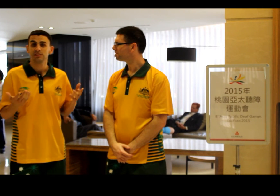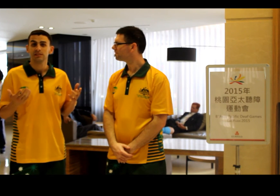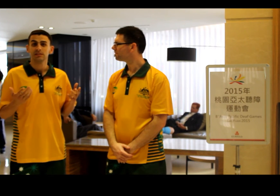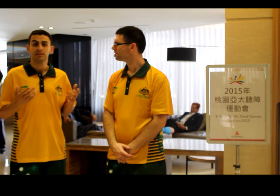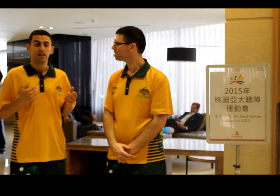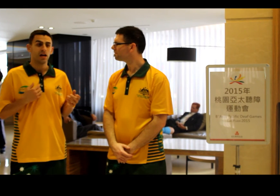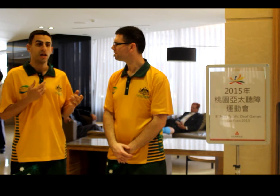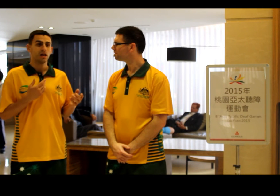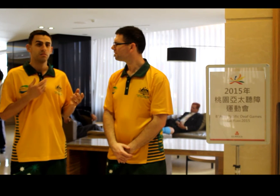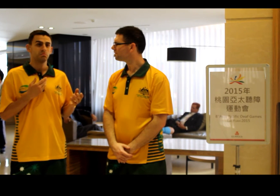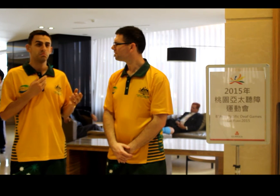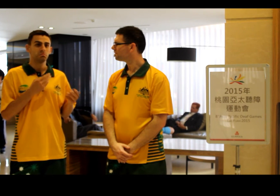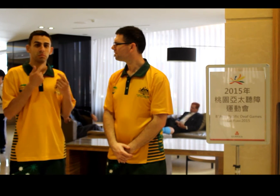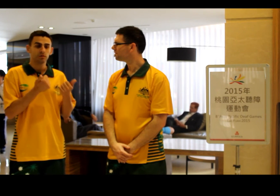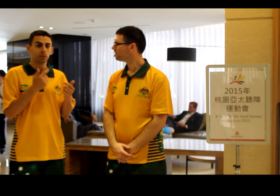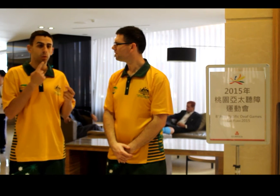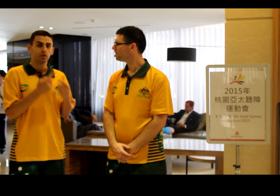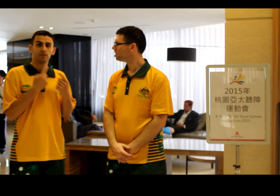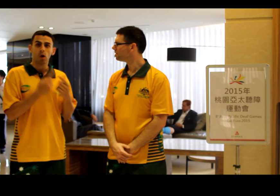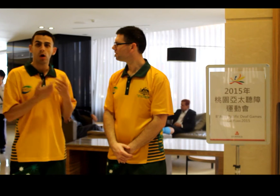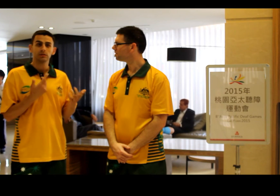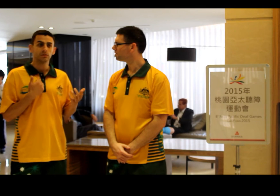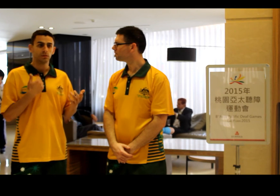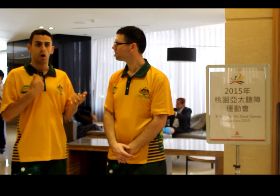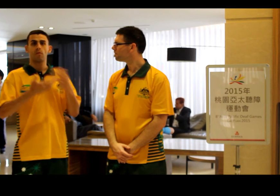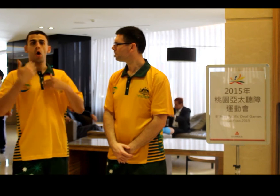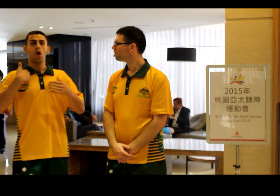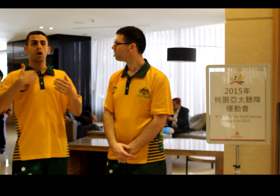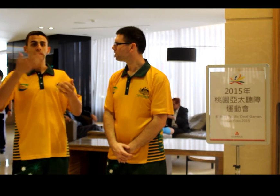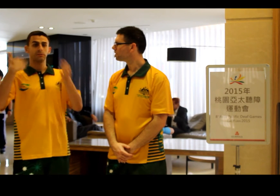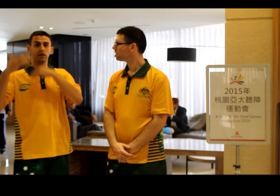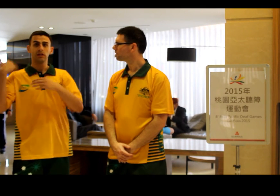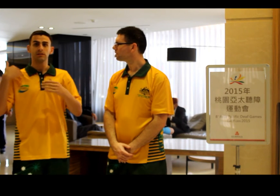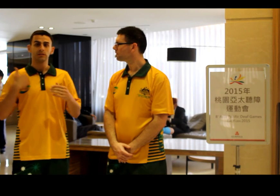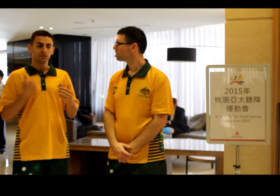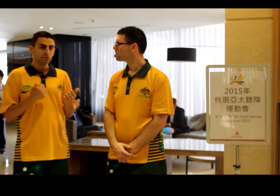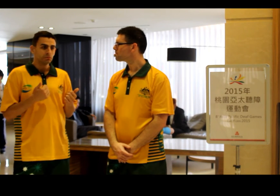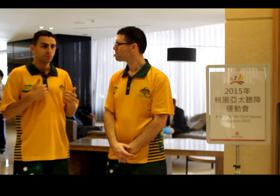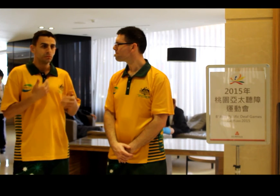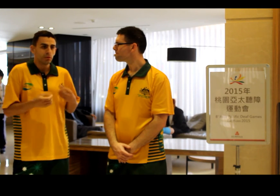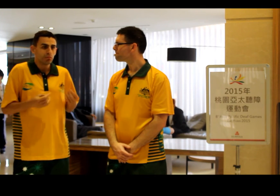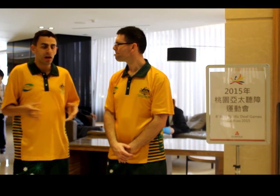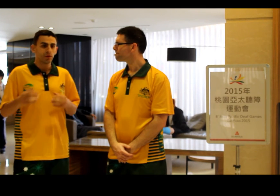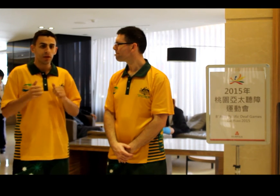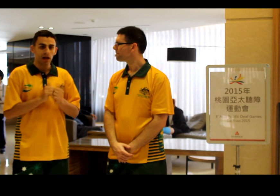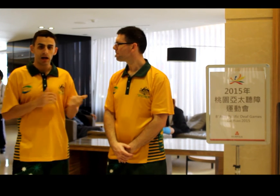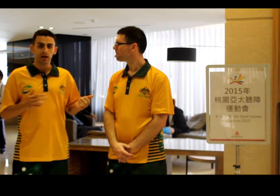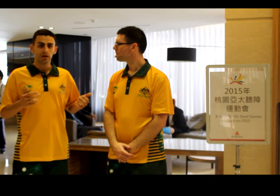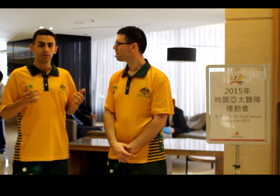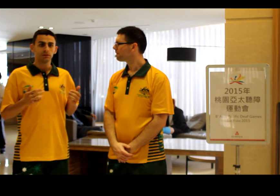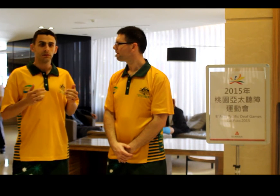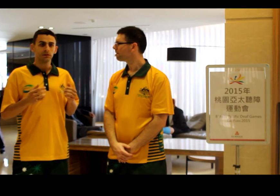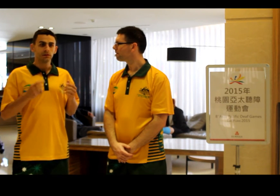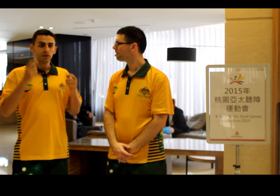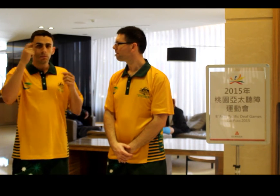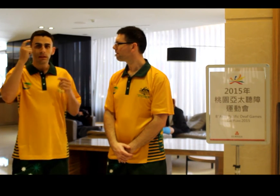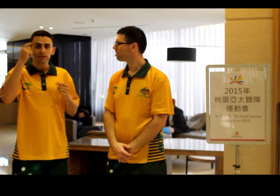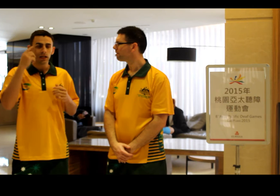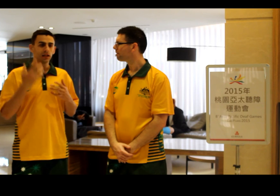are in athletics, new faces that I'm meeting, being able to provide advice from my own experience in the past, my experience